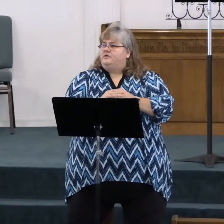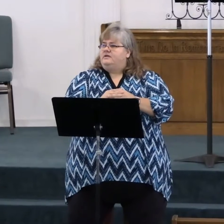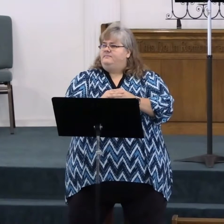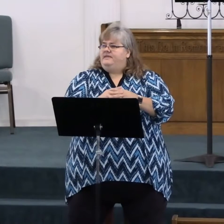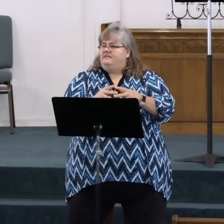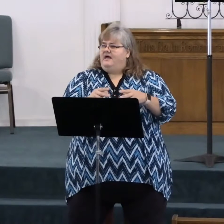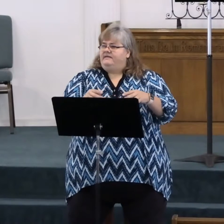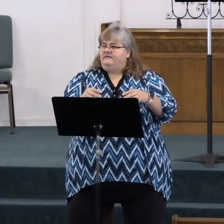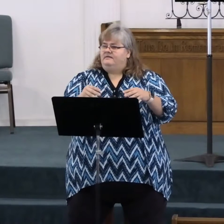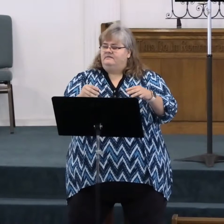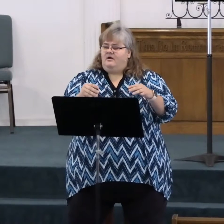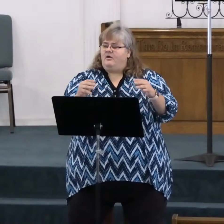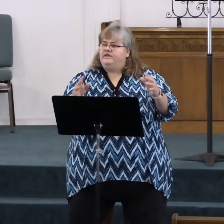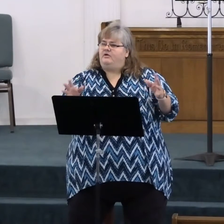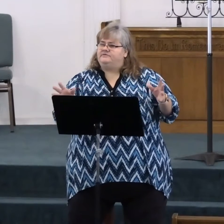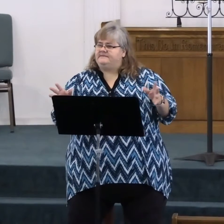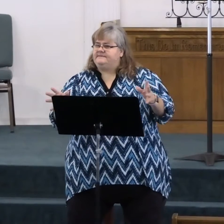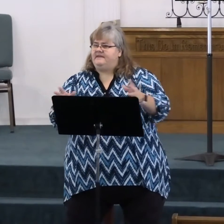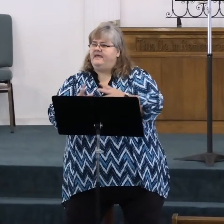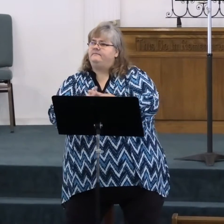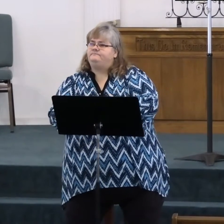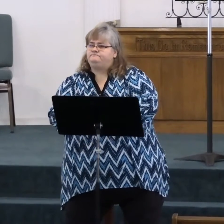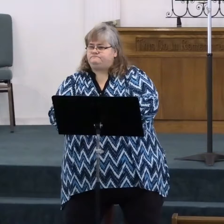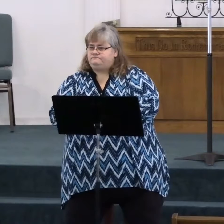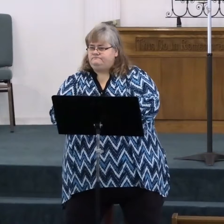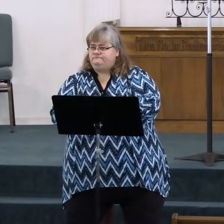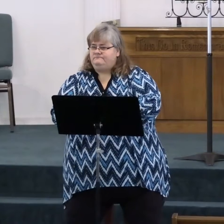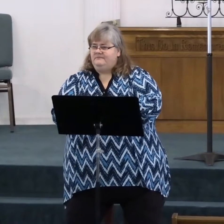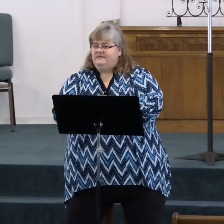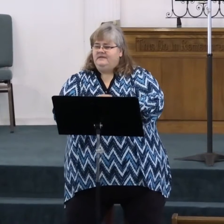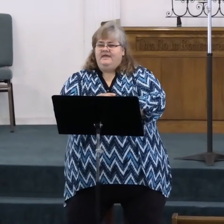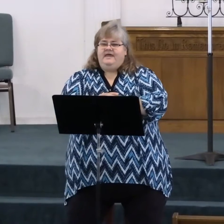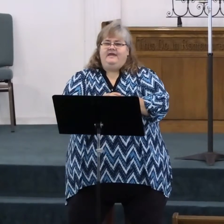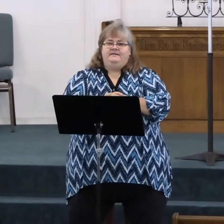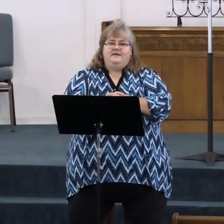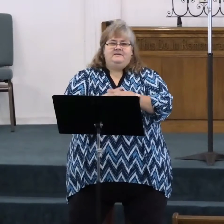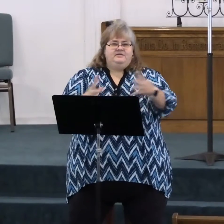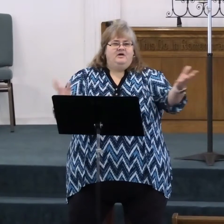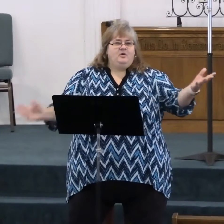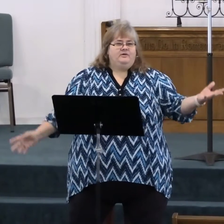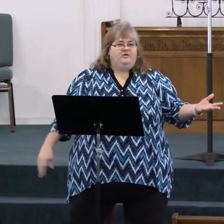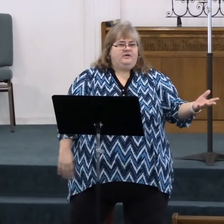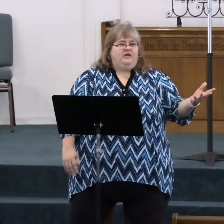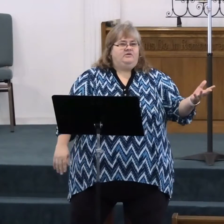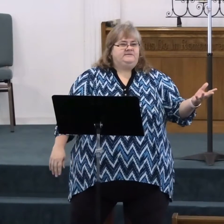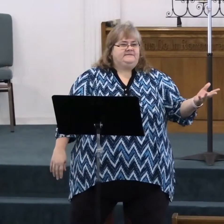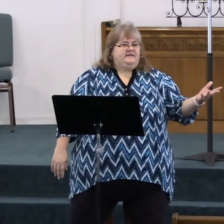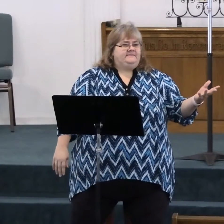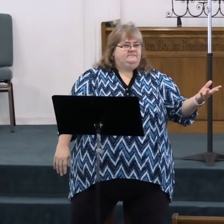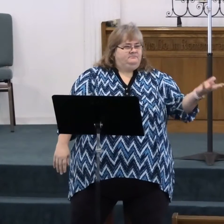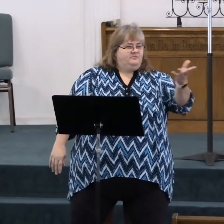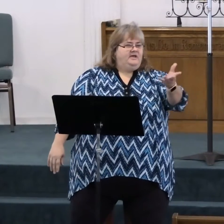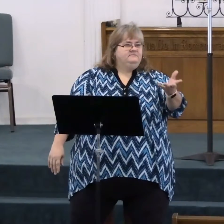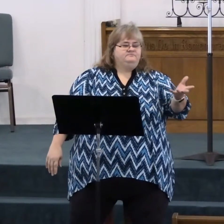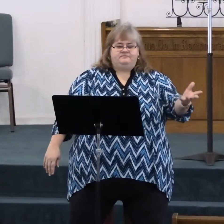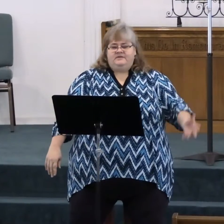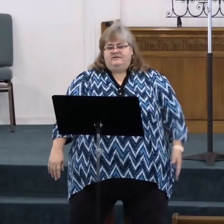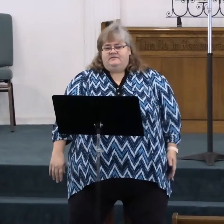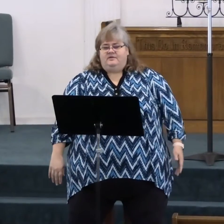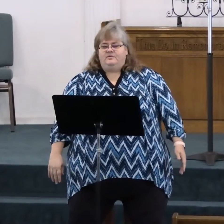going to be like archaeologists today. And y'all know what an archaeologist does, right? They're the